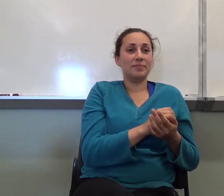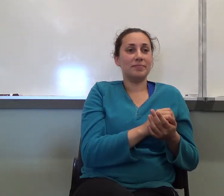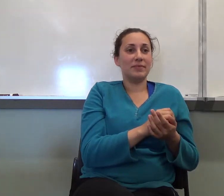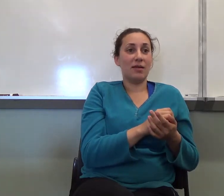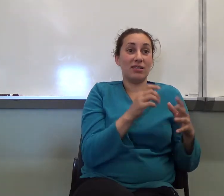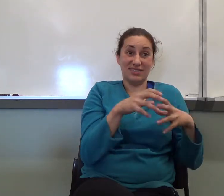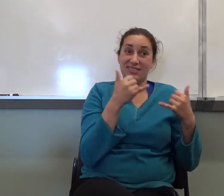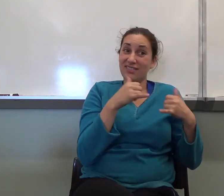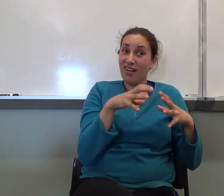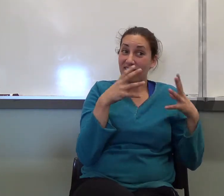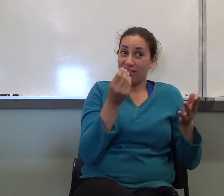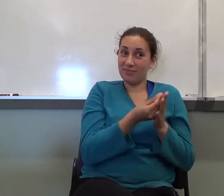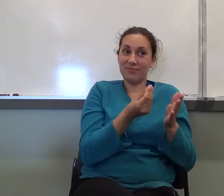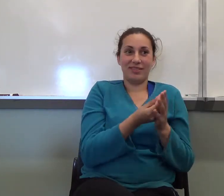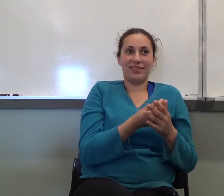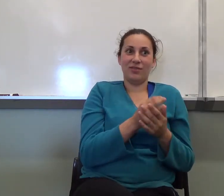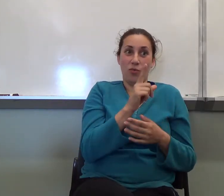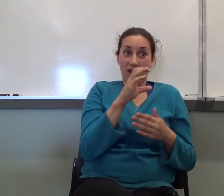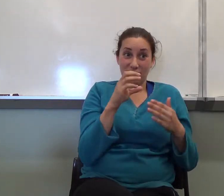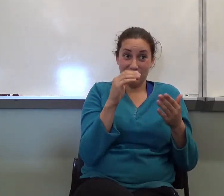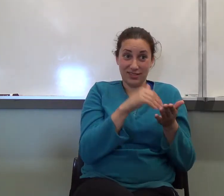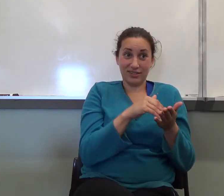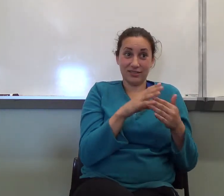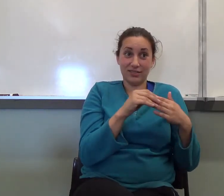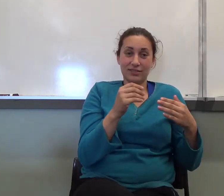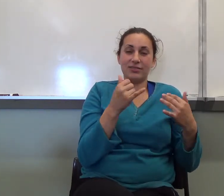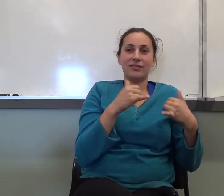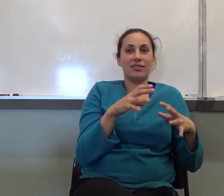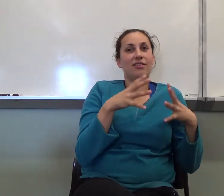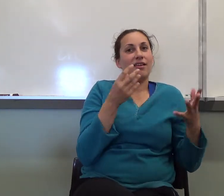amount paid to coach.